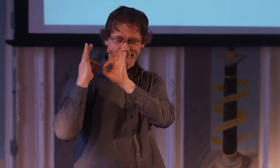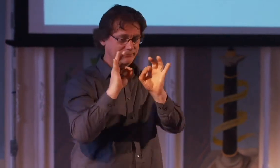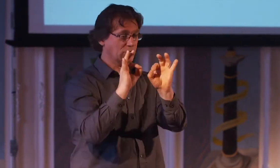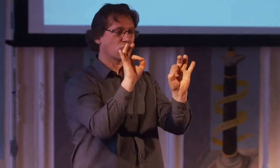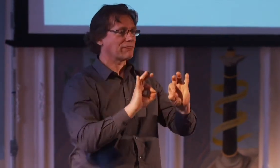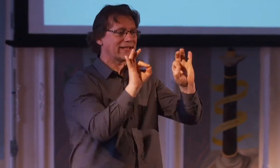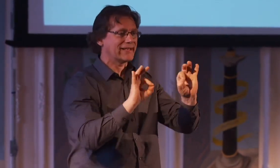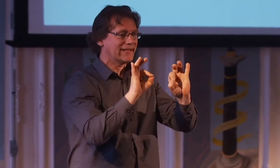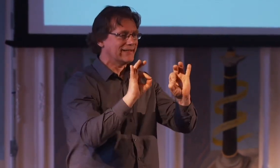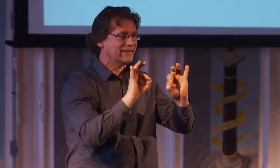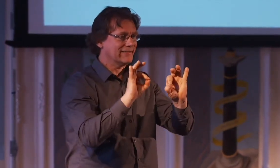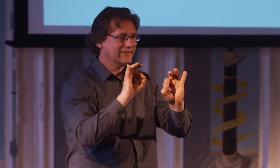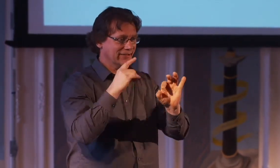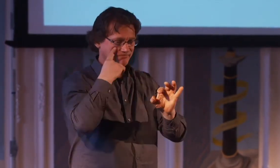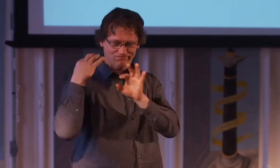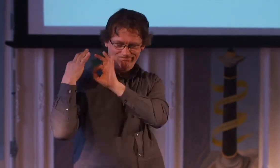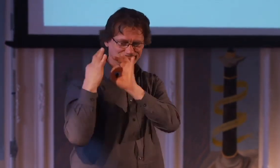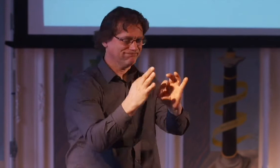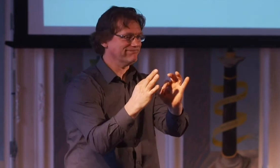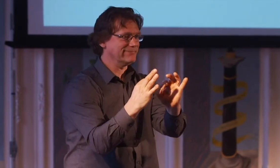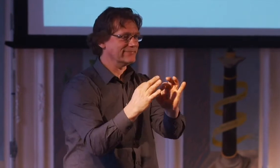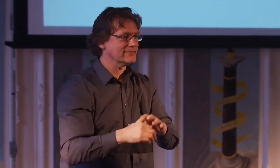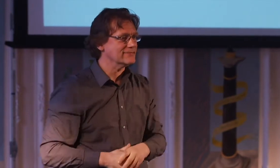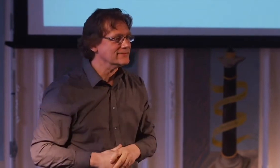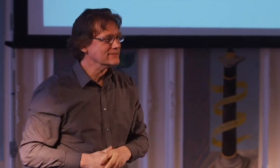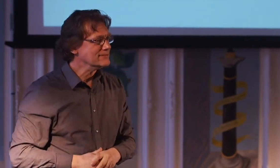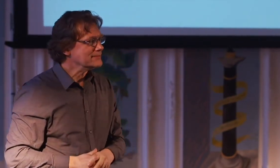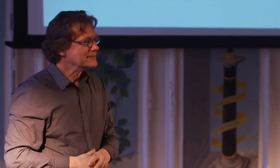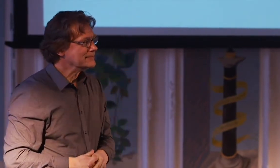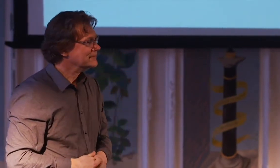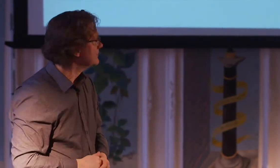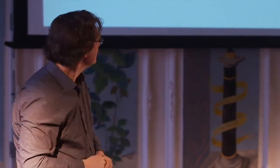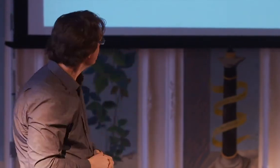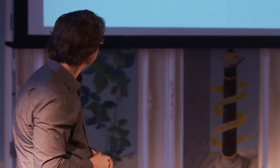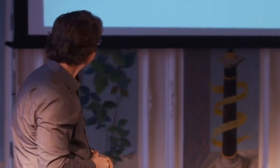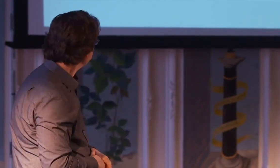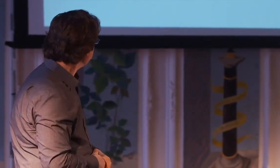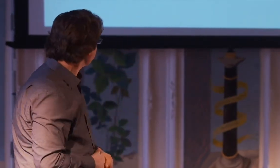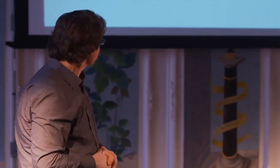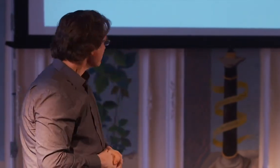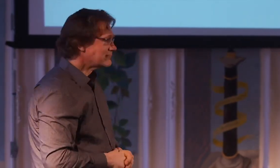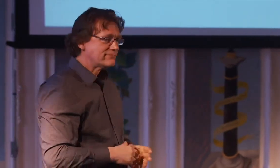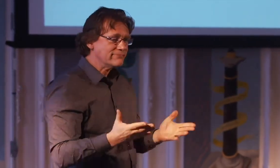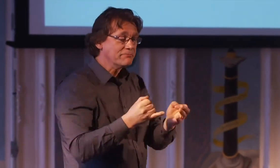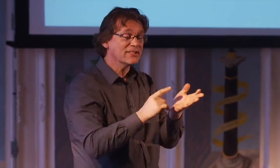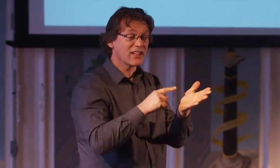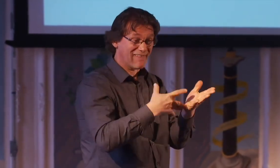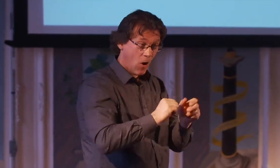shoulder. I point to my eye. This hand shape represents an absence of something, and that forward movement indicates "have not seen you for a long